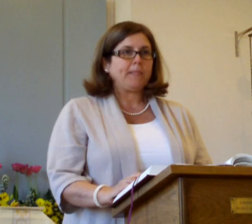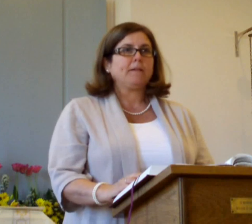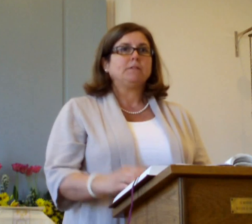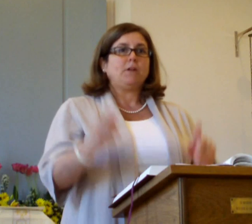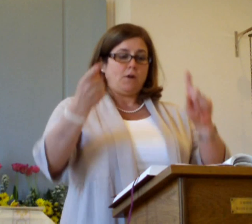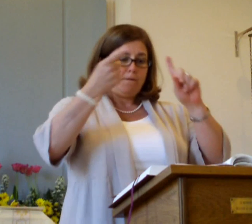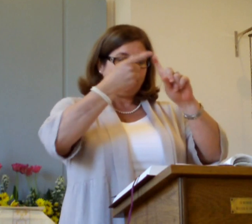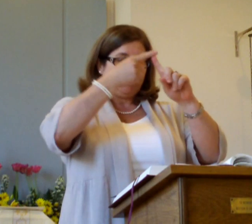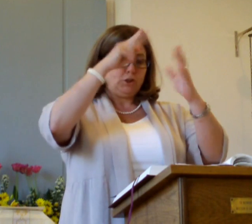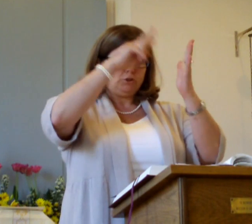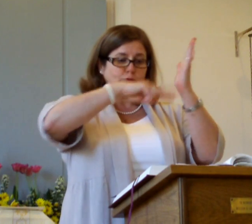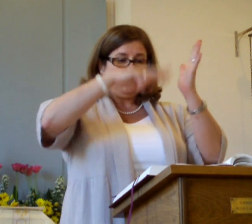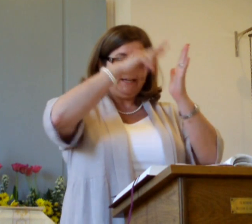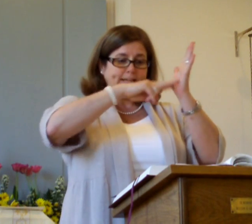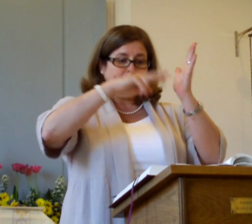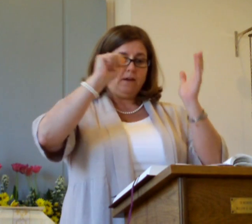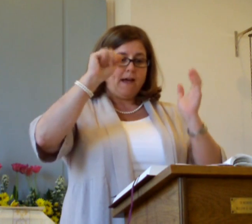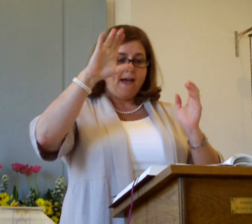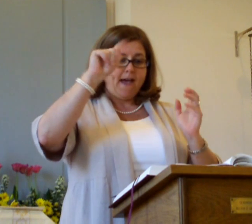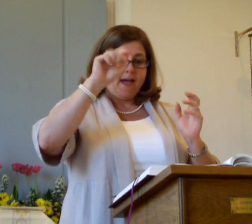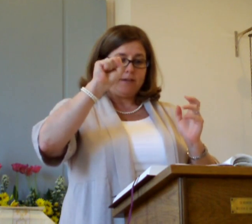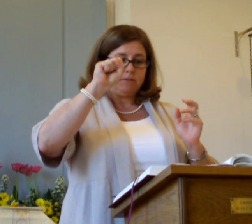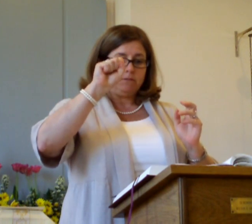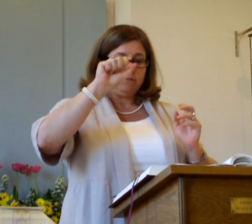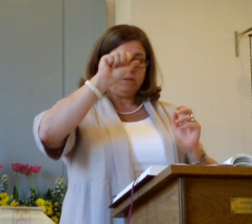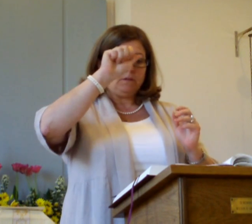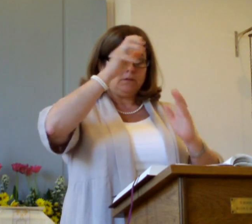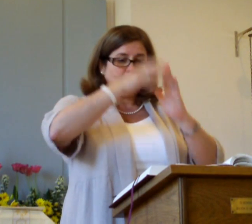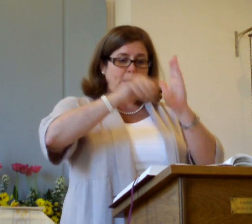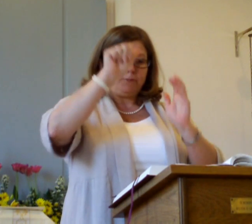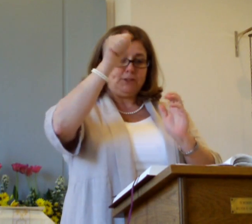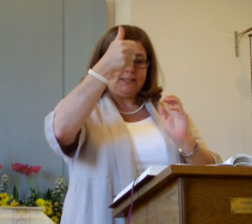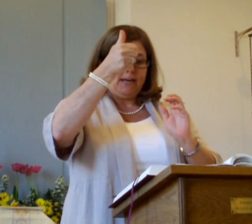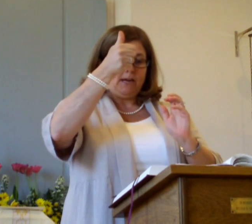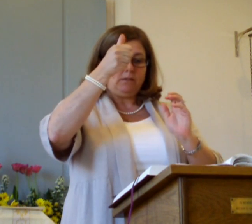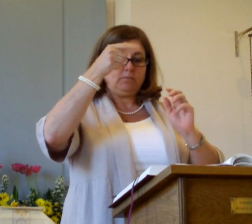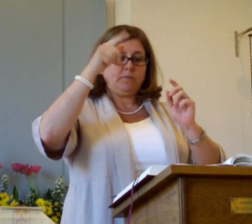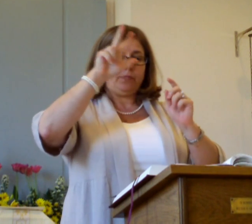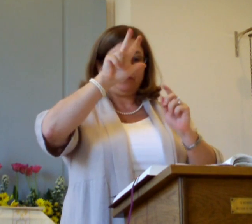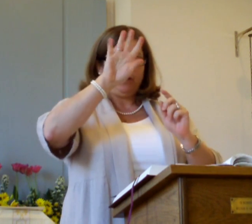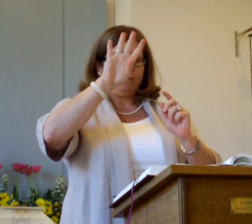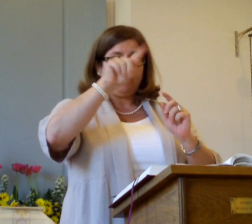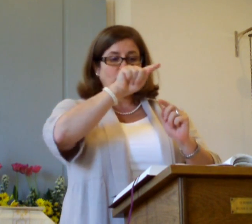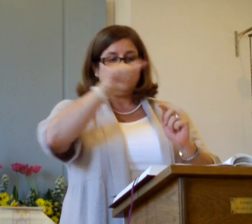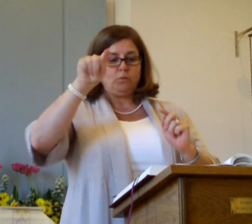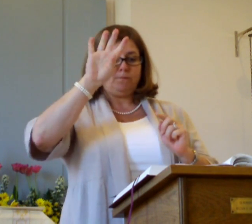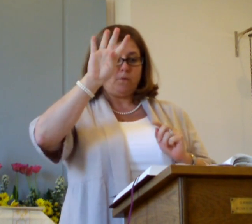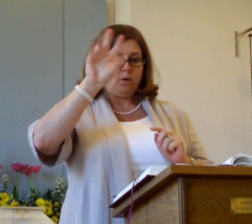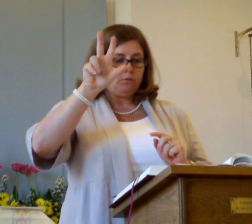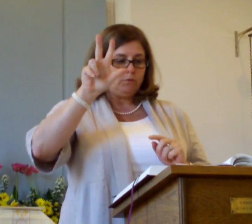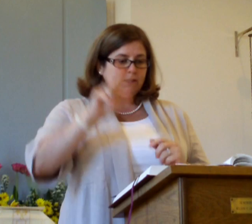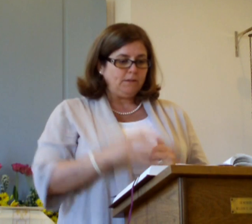First reading of chapter 10, verse 4 through verse 43.